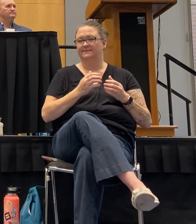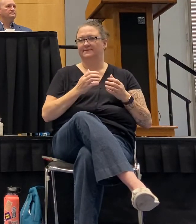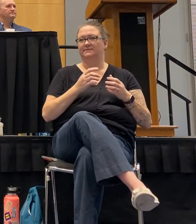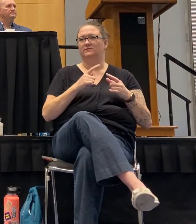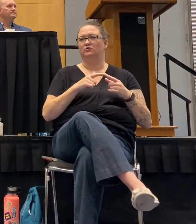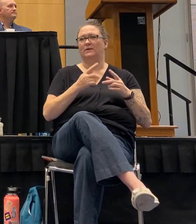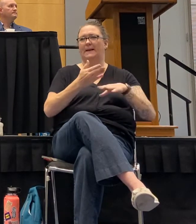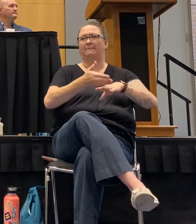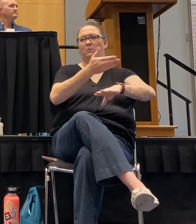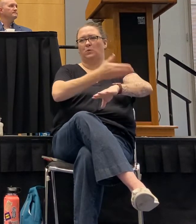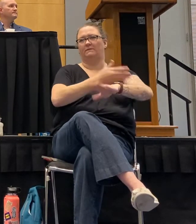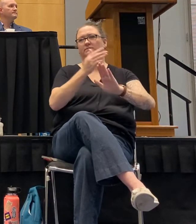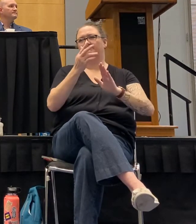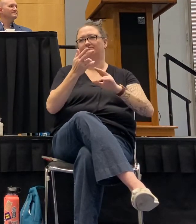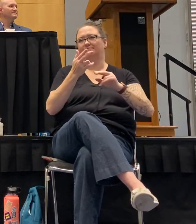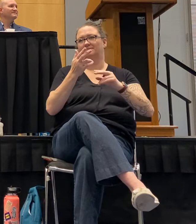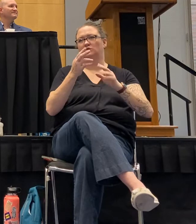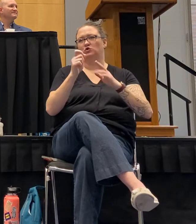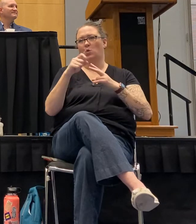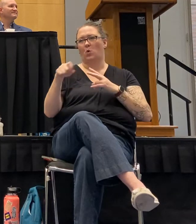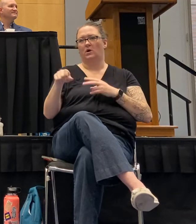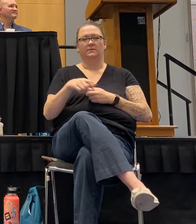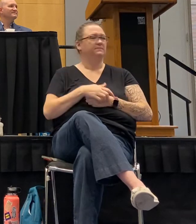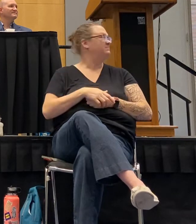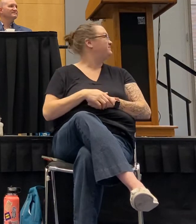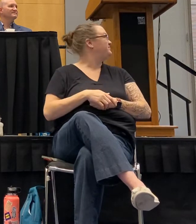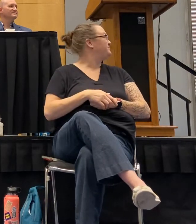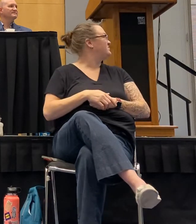a 3.0 later.